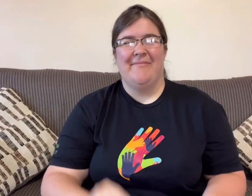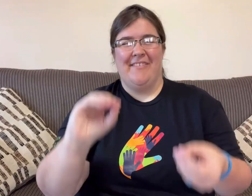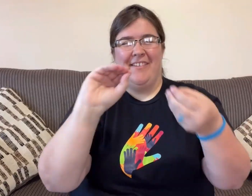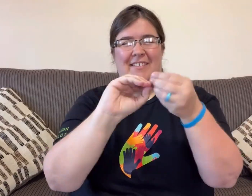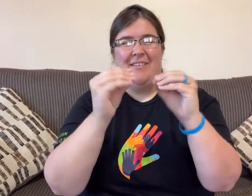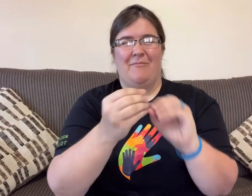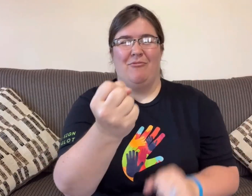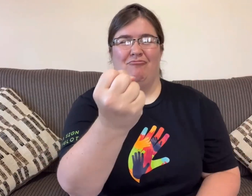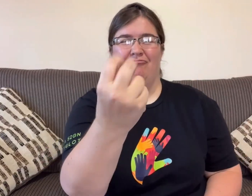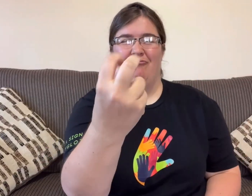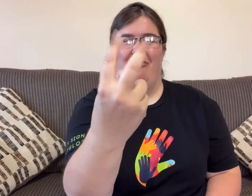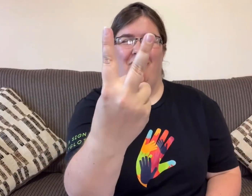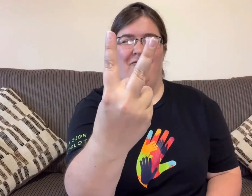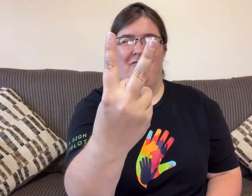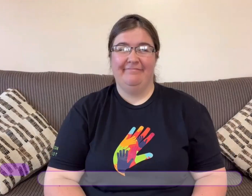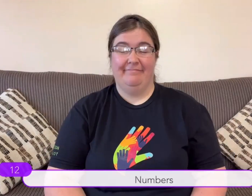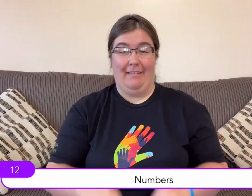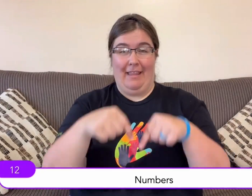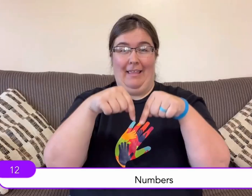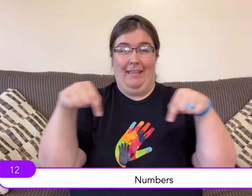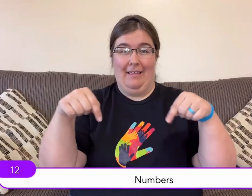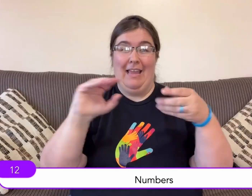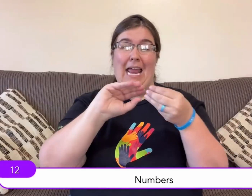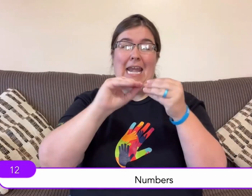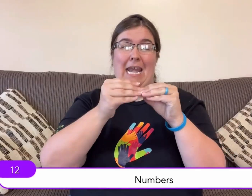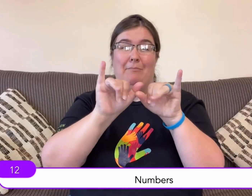Number 12, number systems.